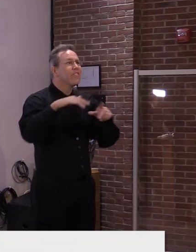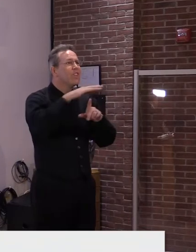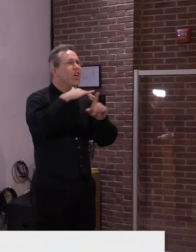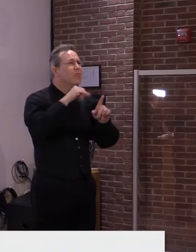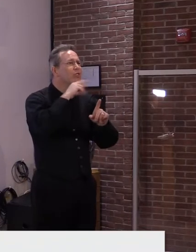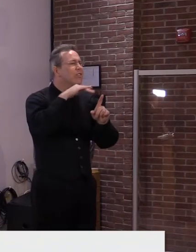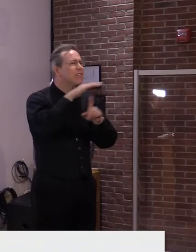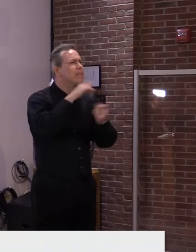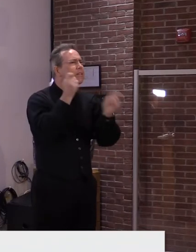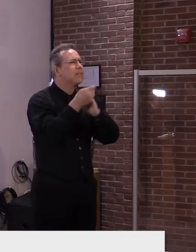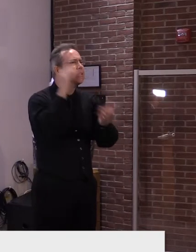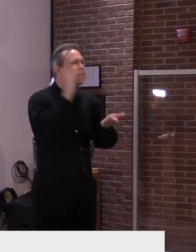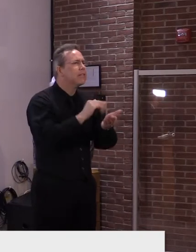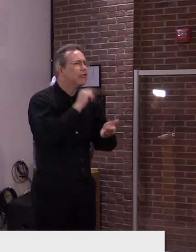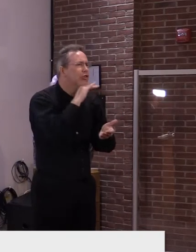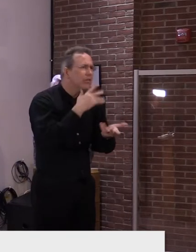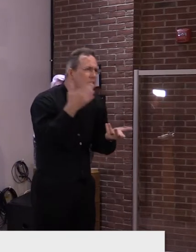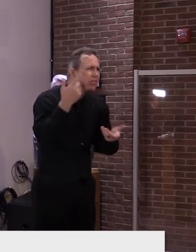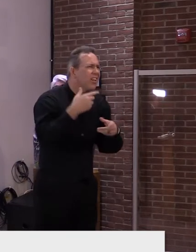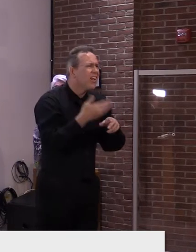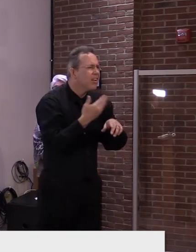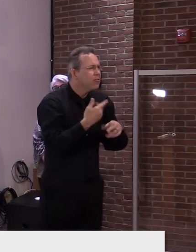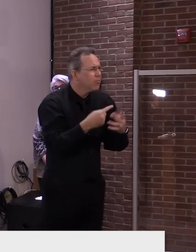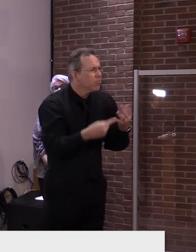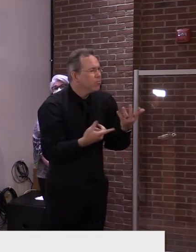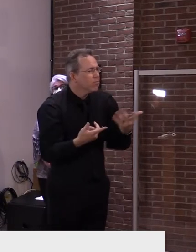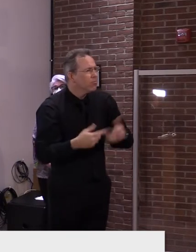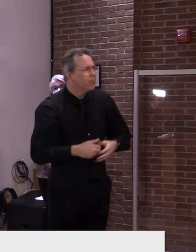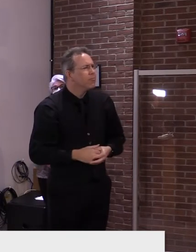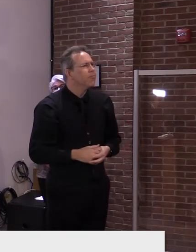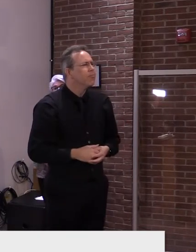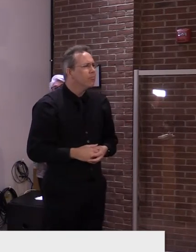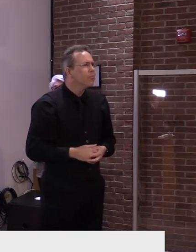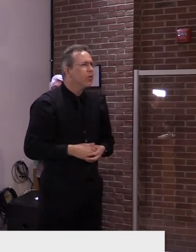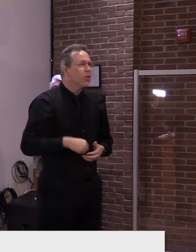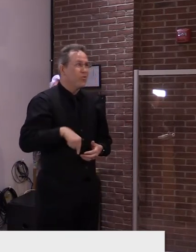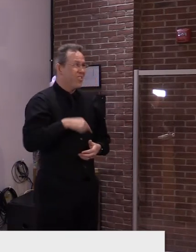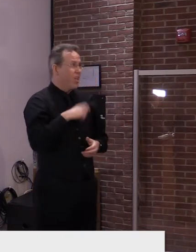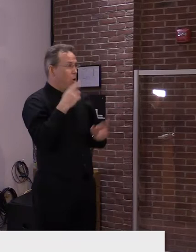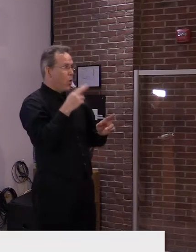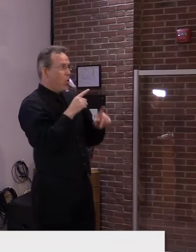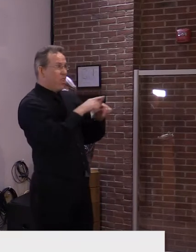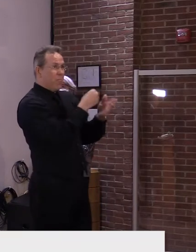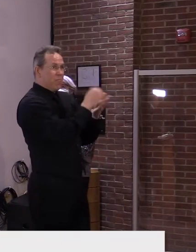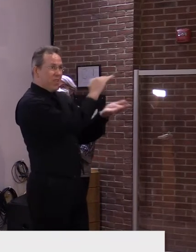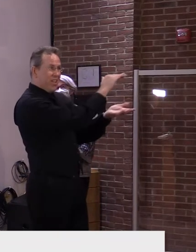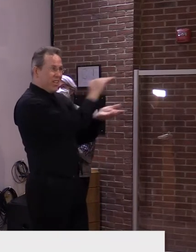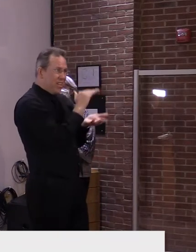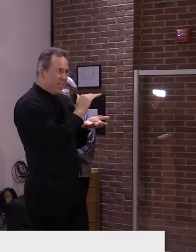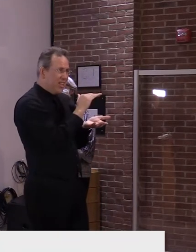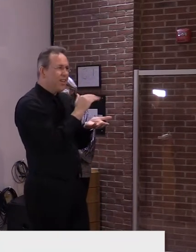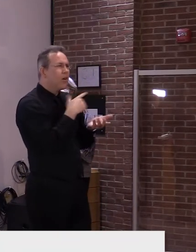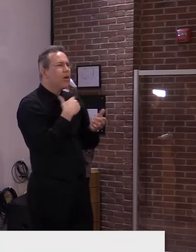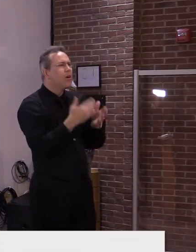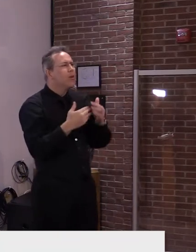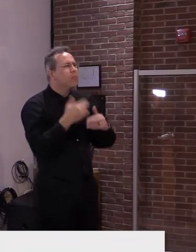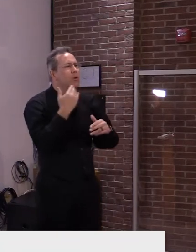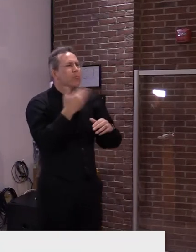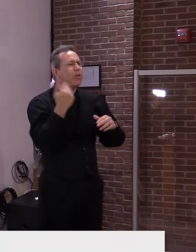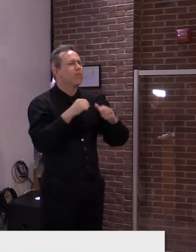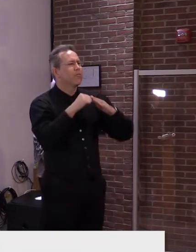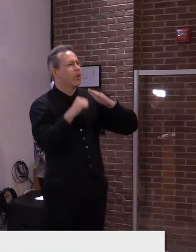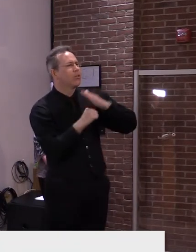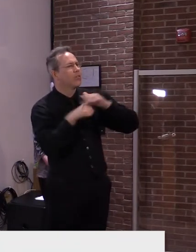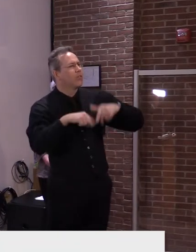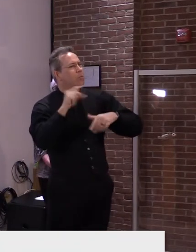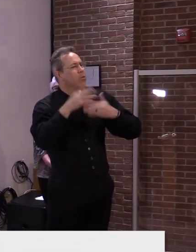But with this tranche of money, it gives us the ability to build a better foundation and to fill those gaps that